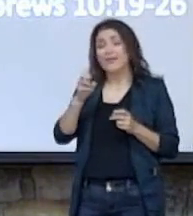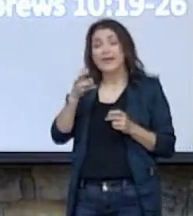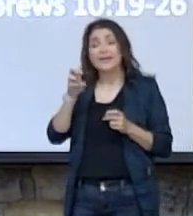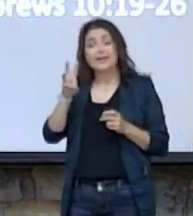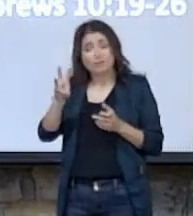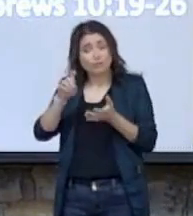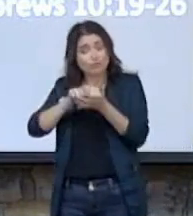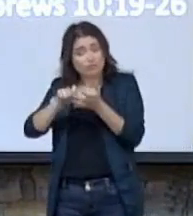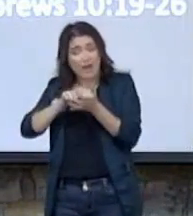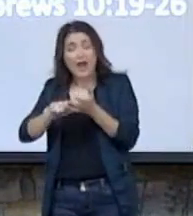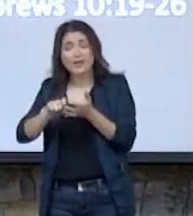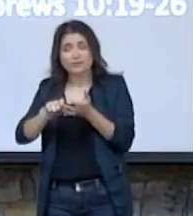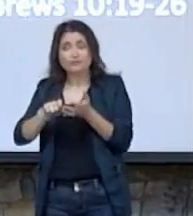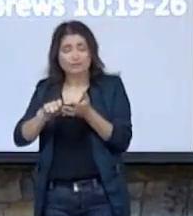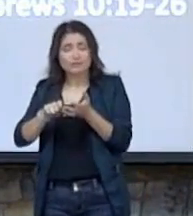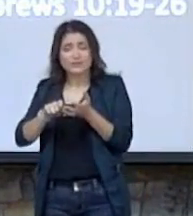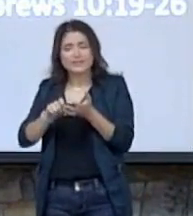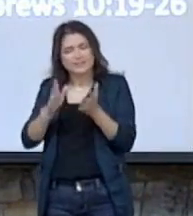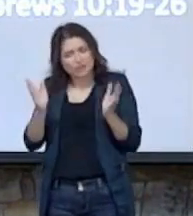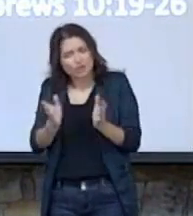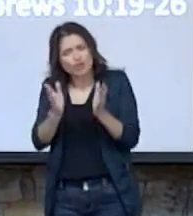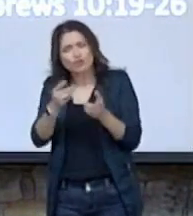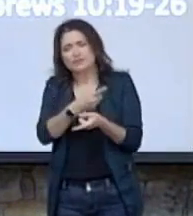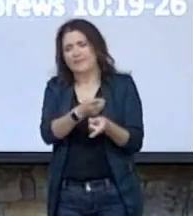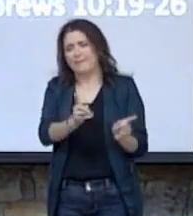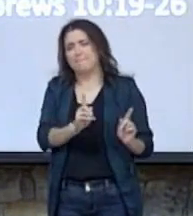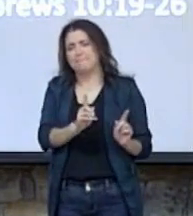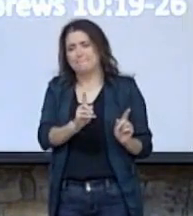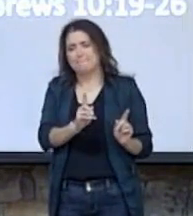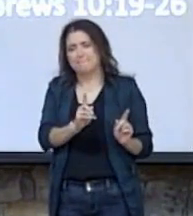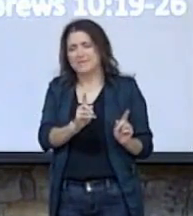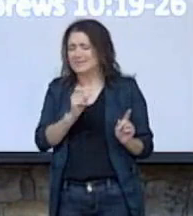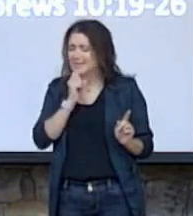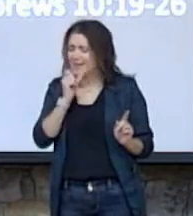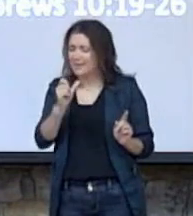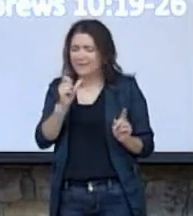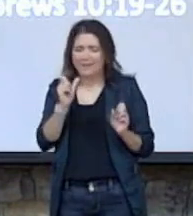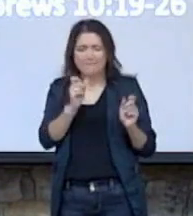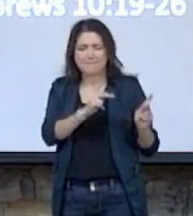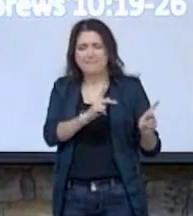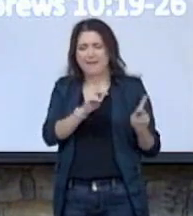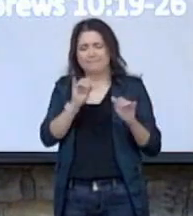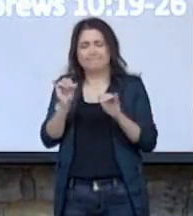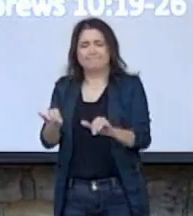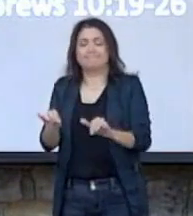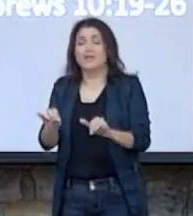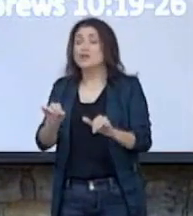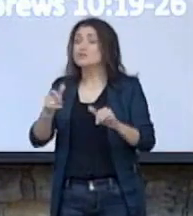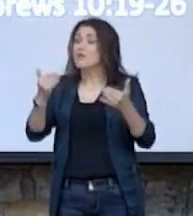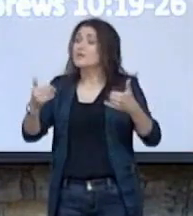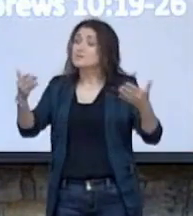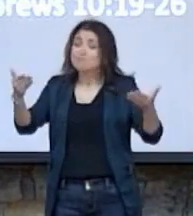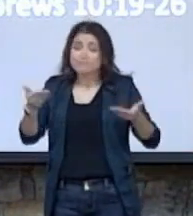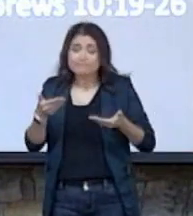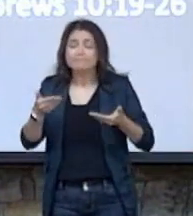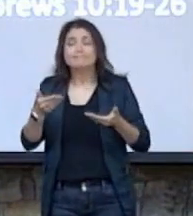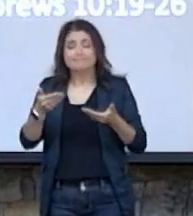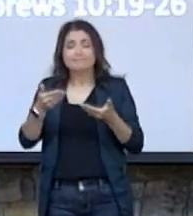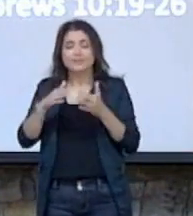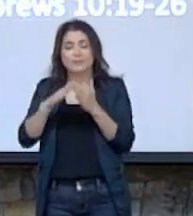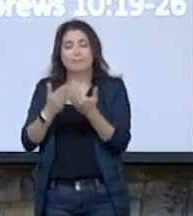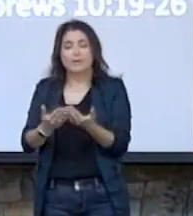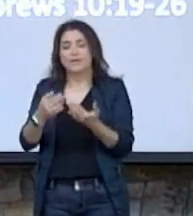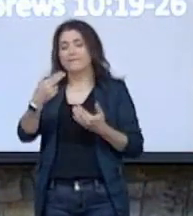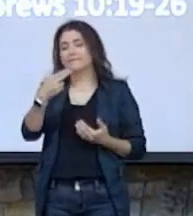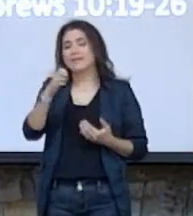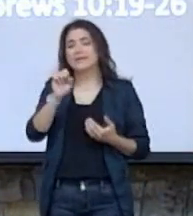this letter as a way to encourage them to not go back. This morning, I invite you to open your Bibles with me to Hebrews